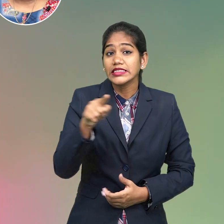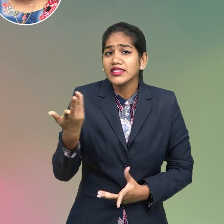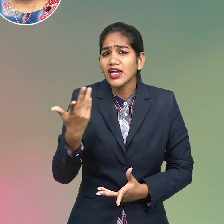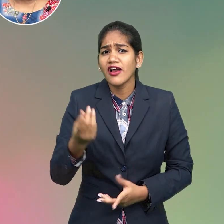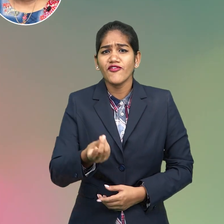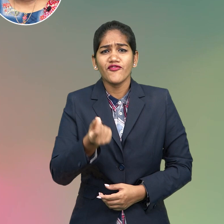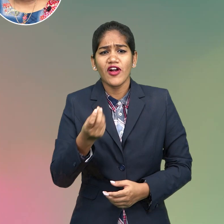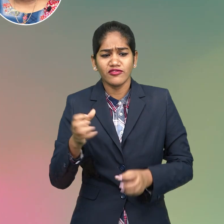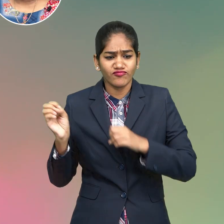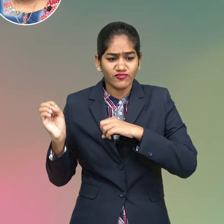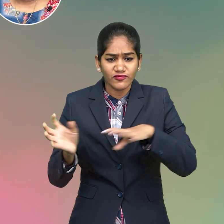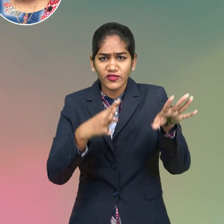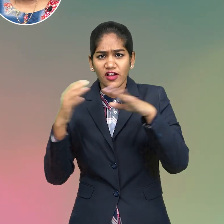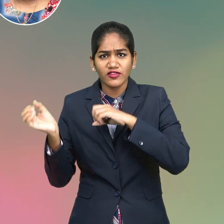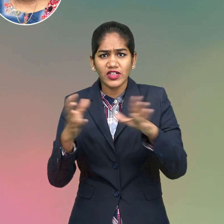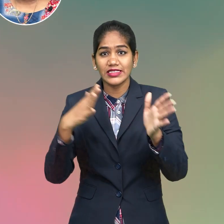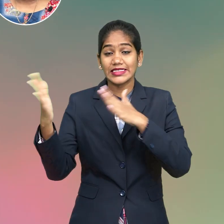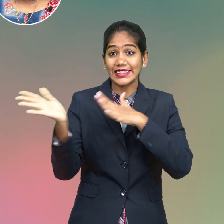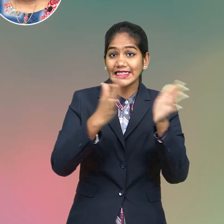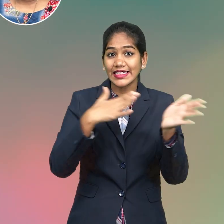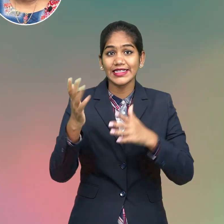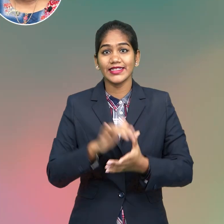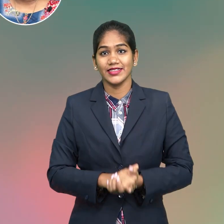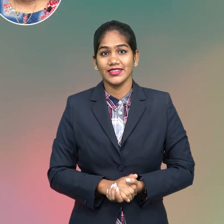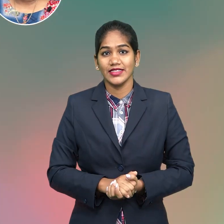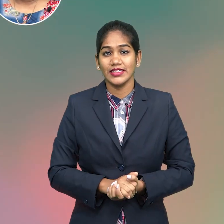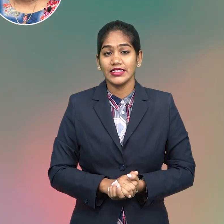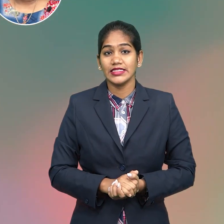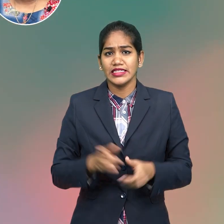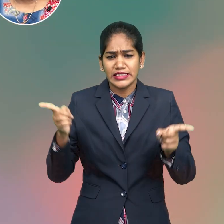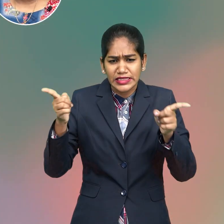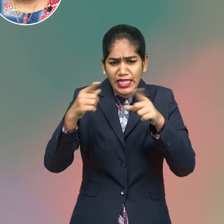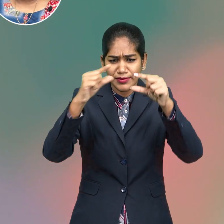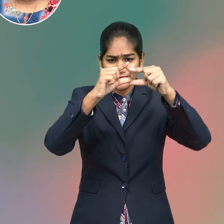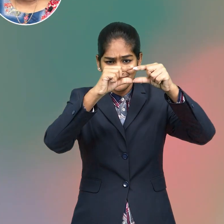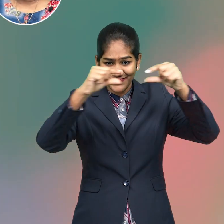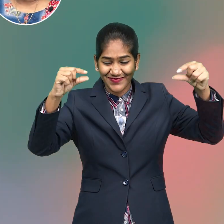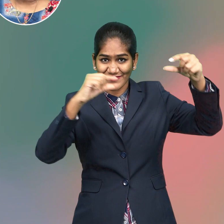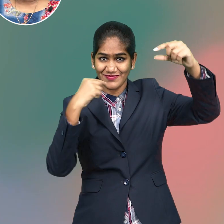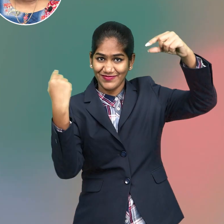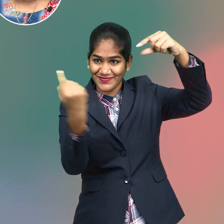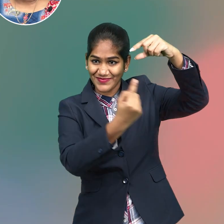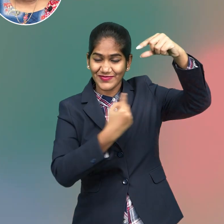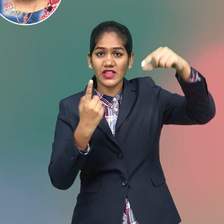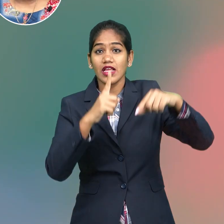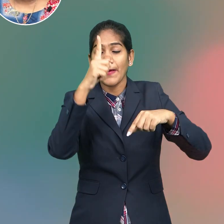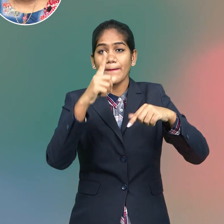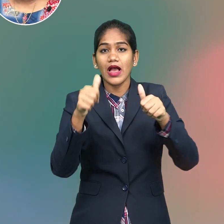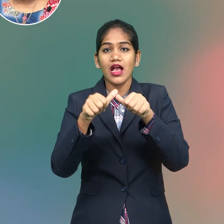These are fast flowing air currents in narrow belt in the upper